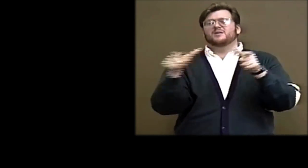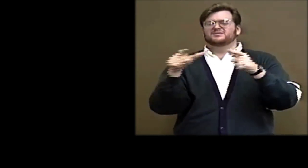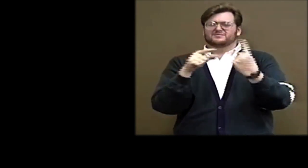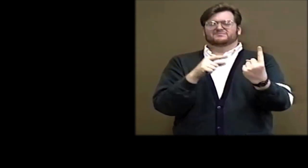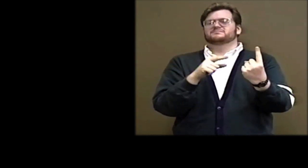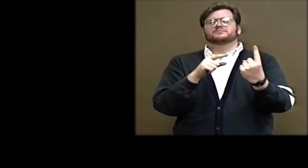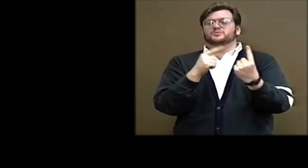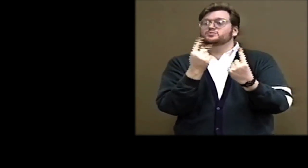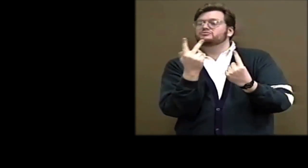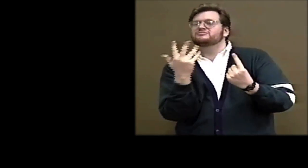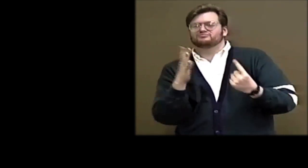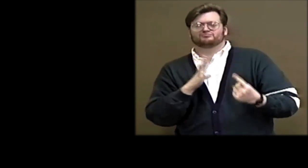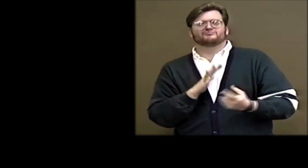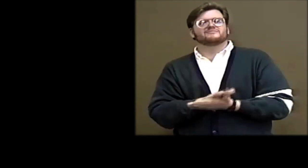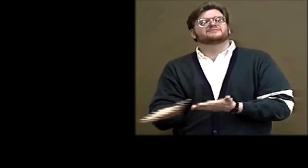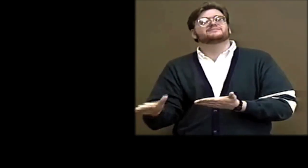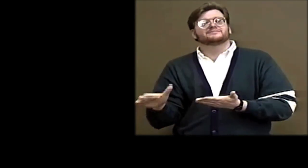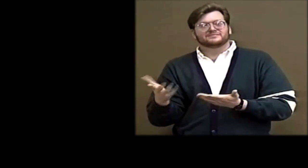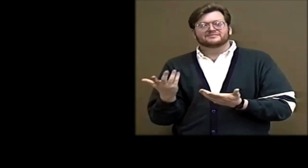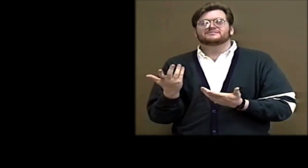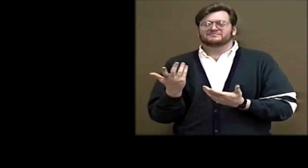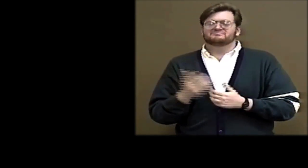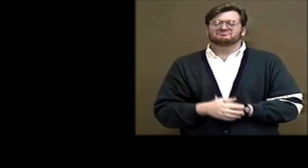Knowing several languages is a good skill to have.